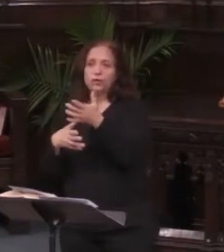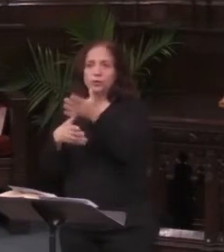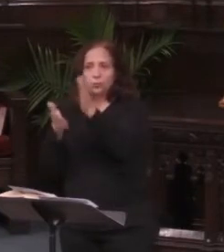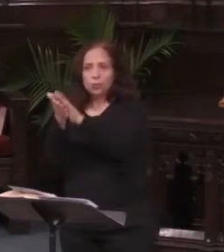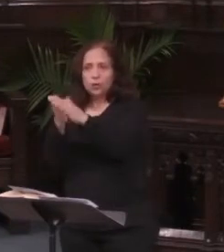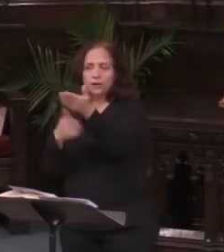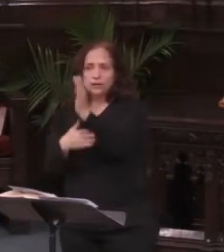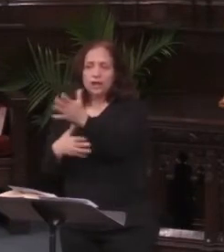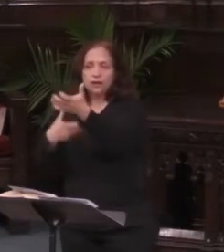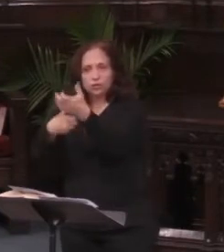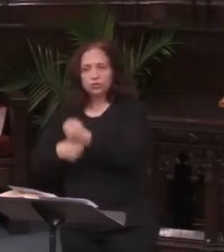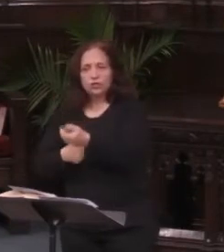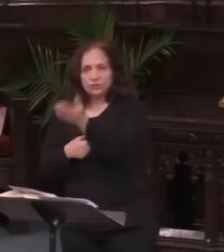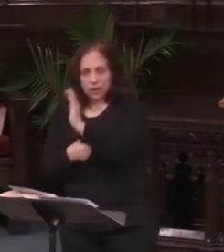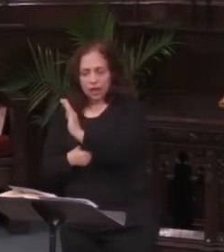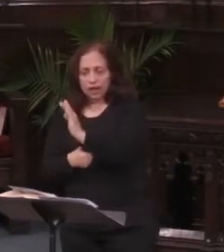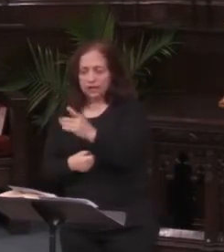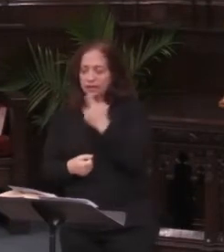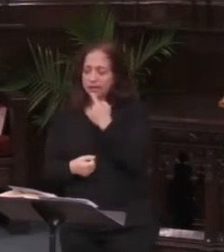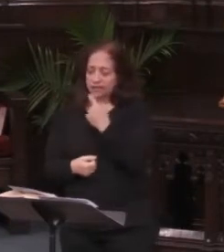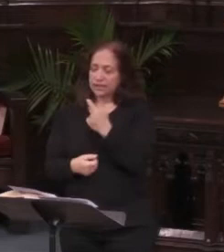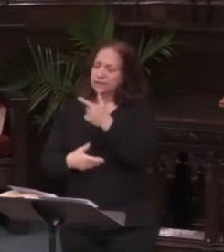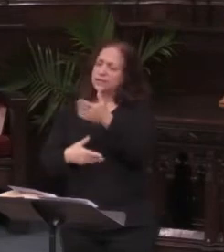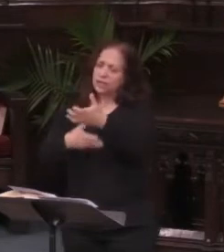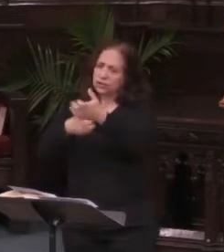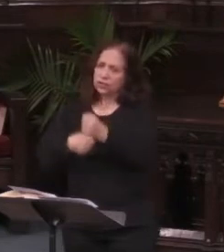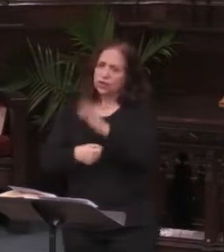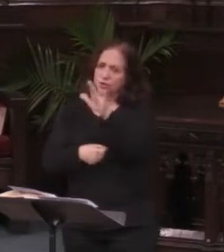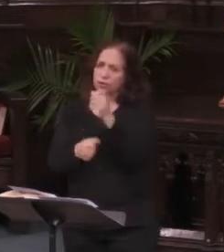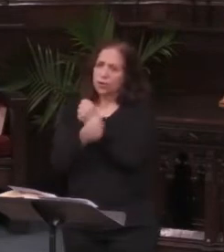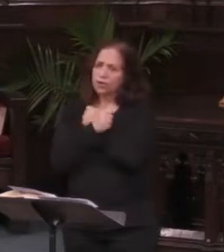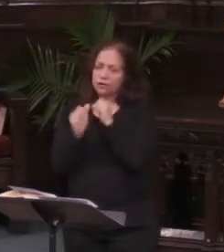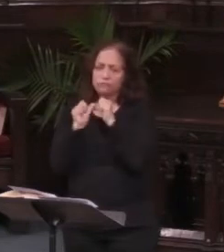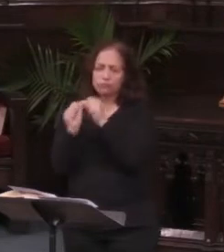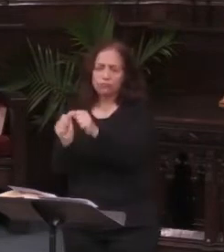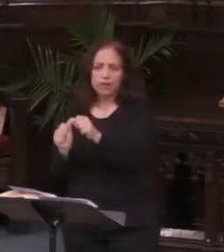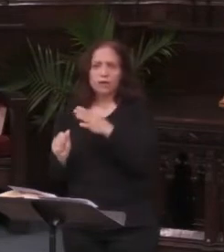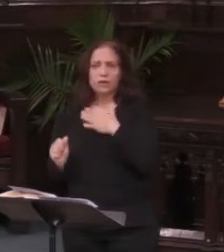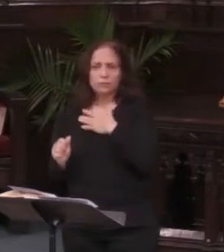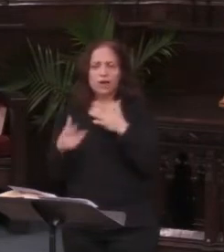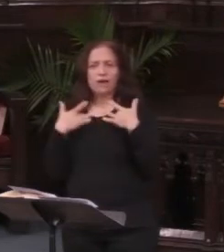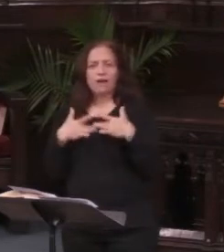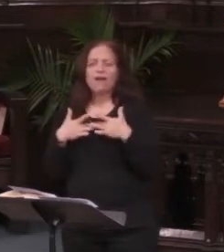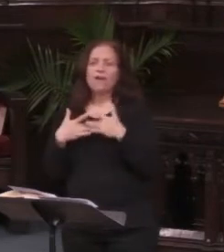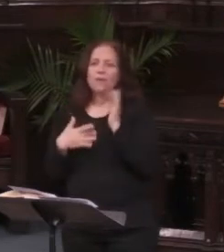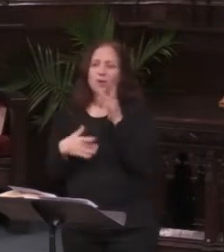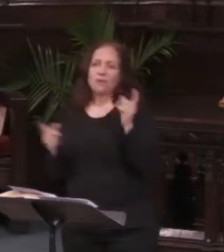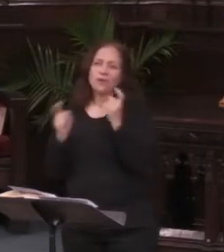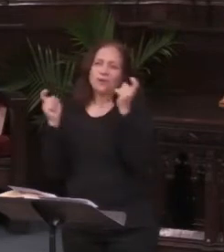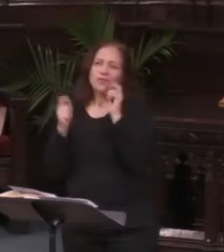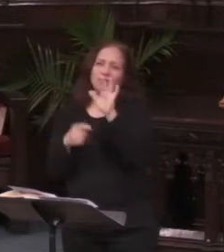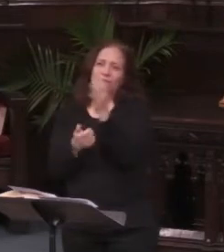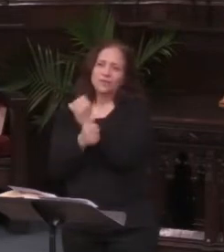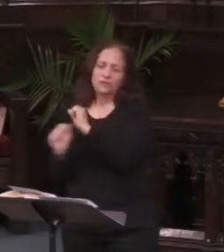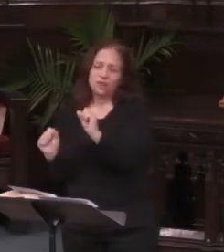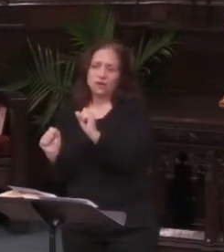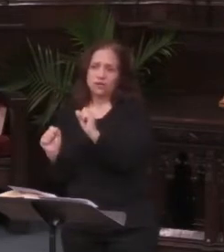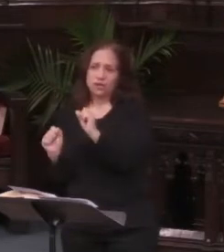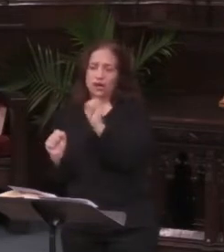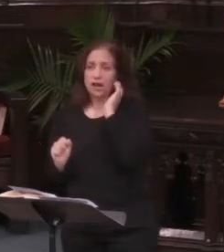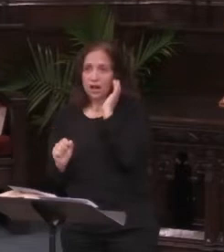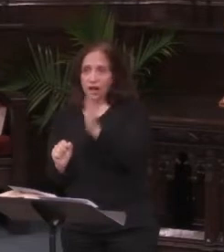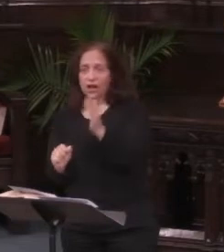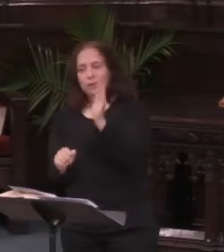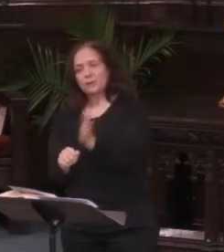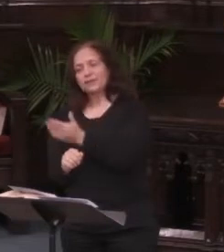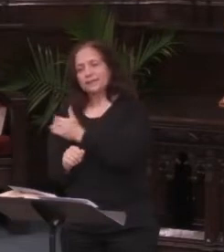God. It says, "But I trusted in your steadfast love. My heart shall rejoice in your salvation. I will